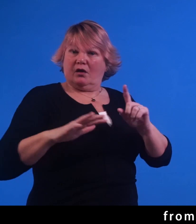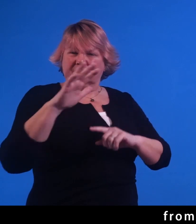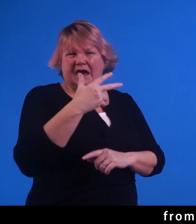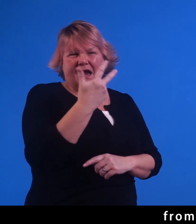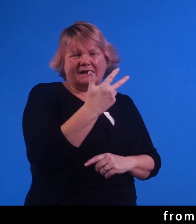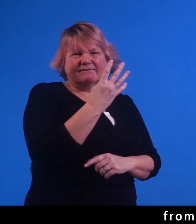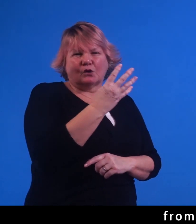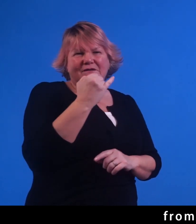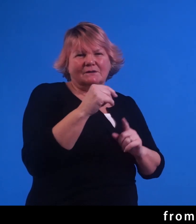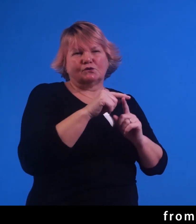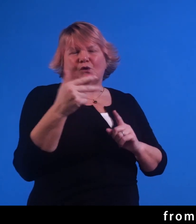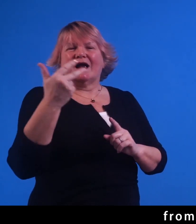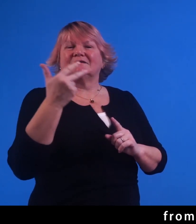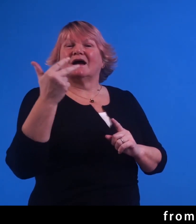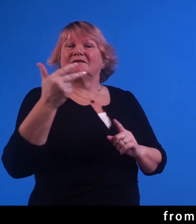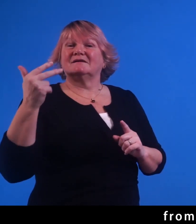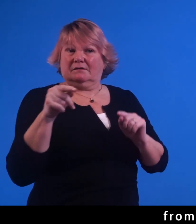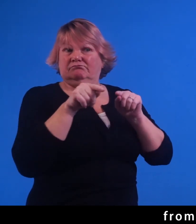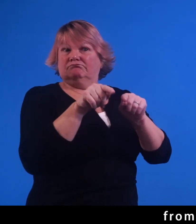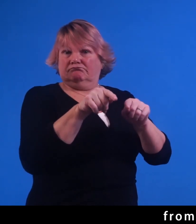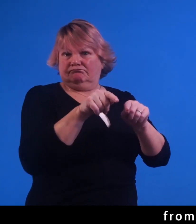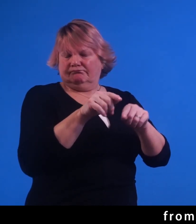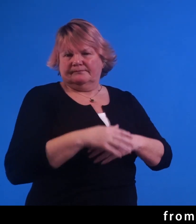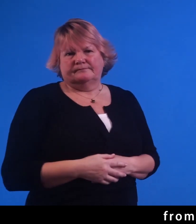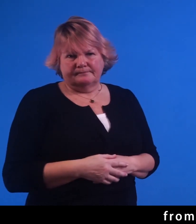From 1846 to 1888.